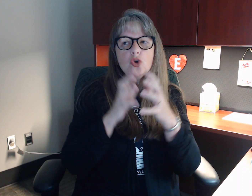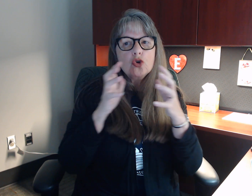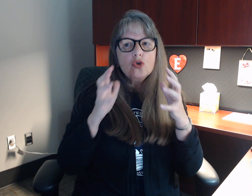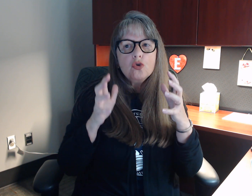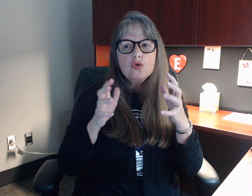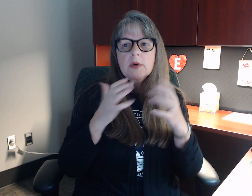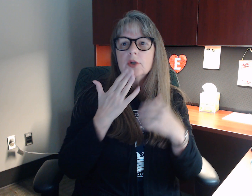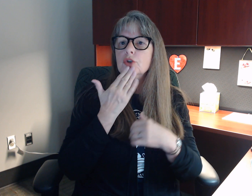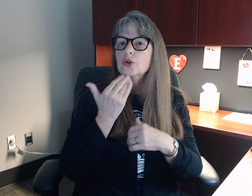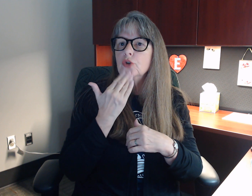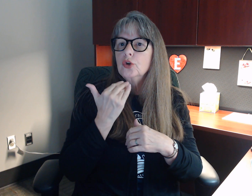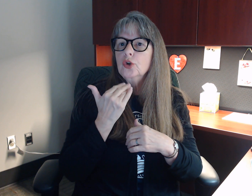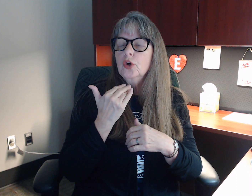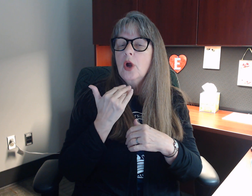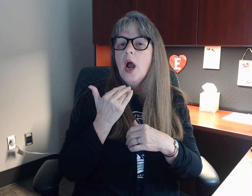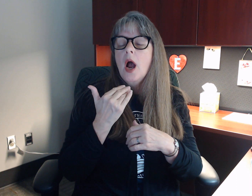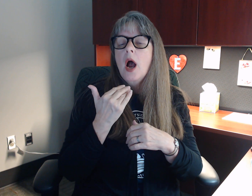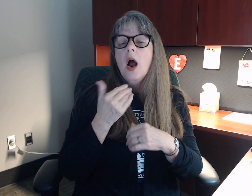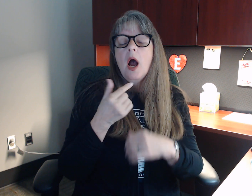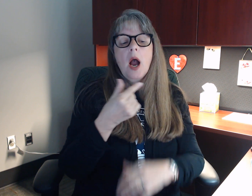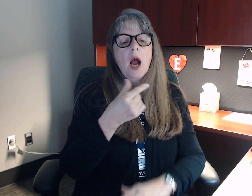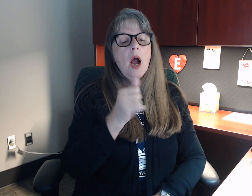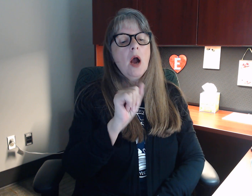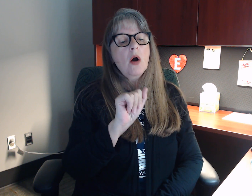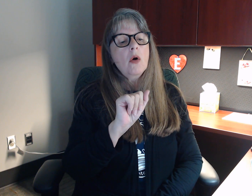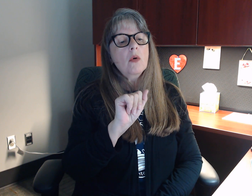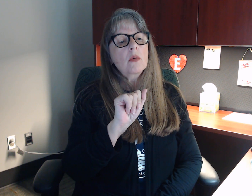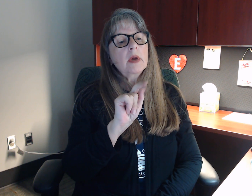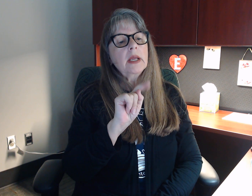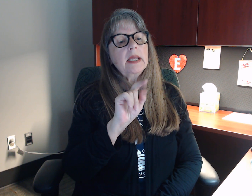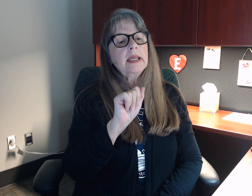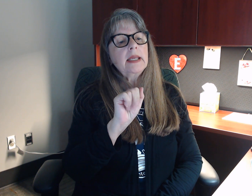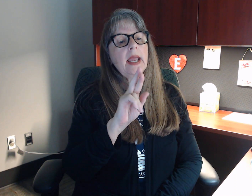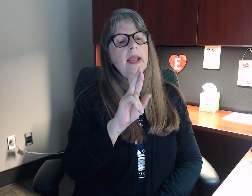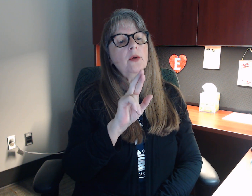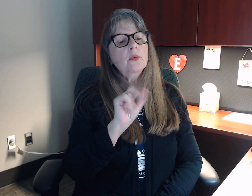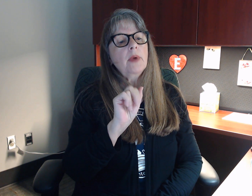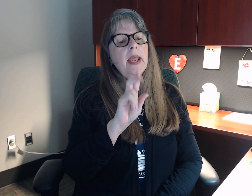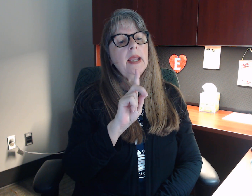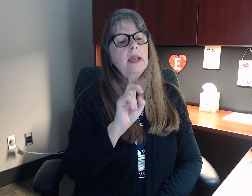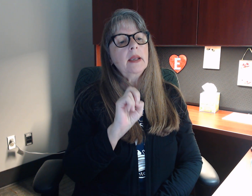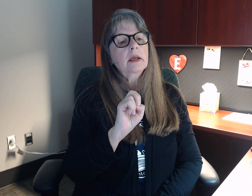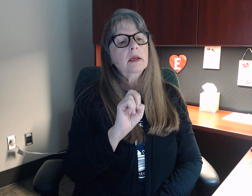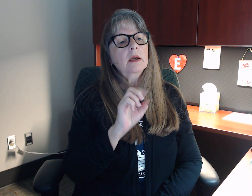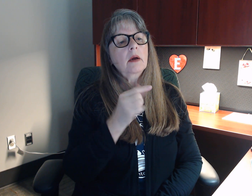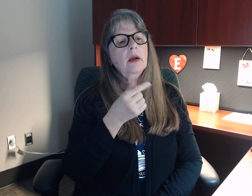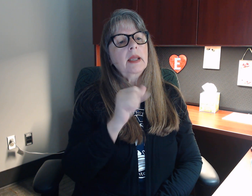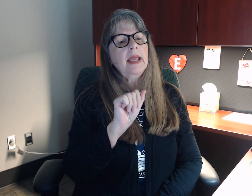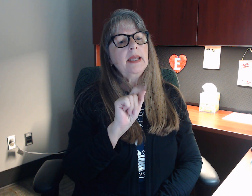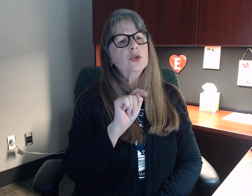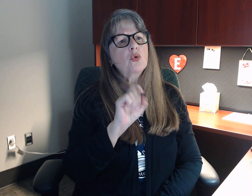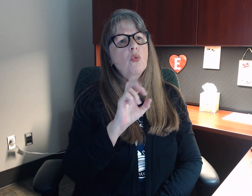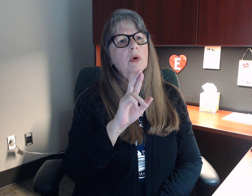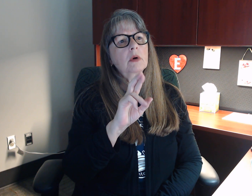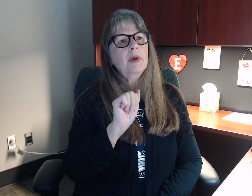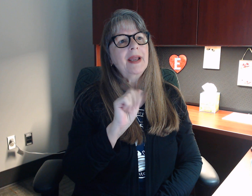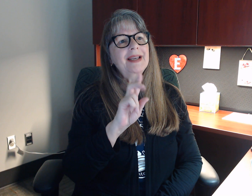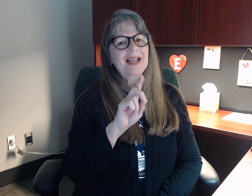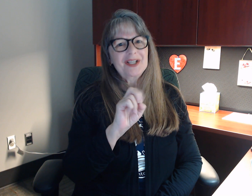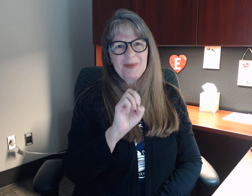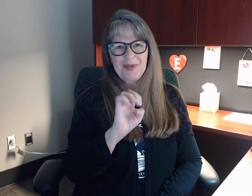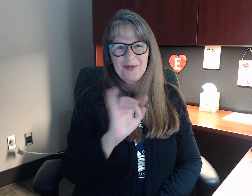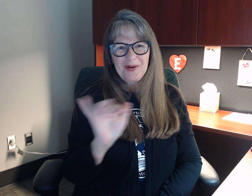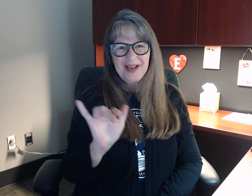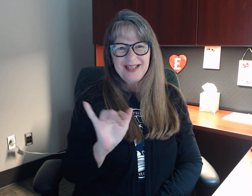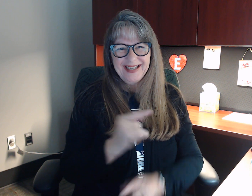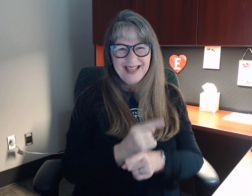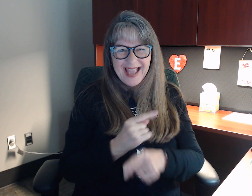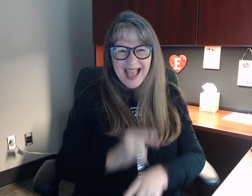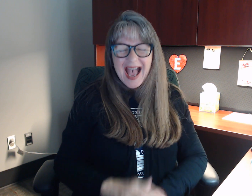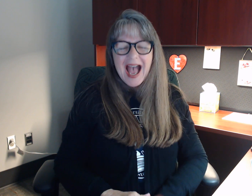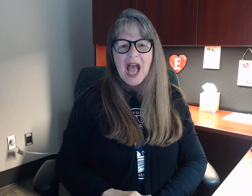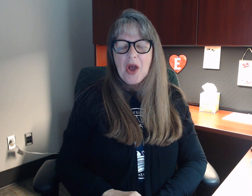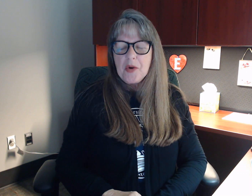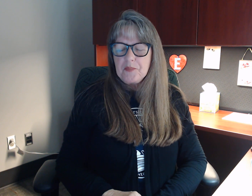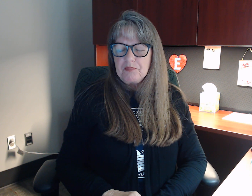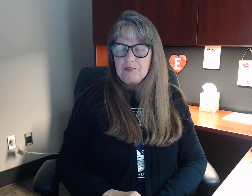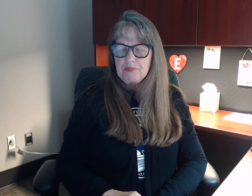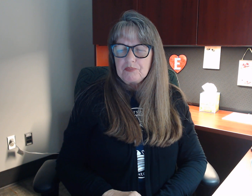too much sugar. Oh, Gatorade. Gatorade, did I spell that right?